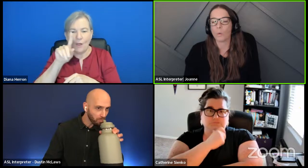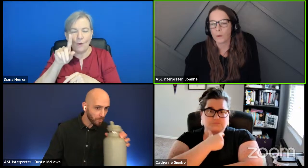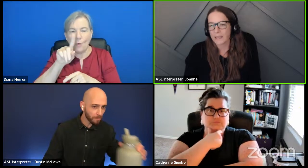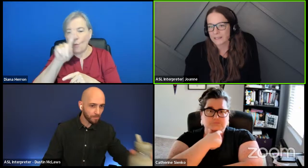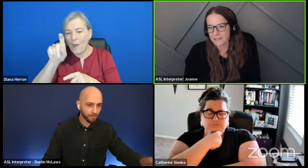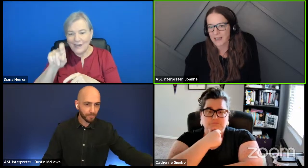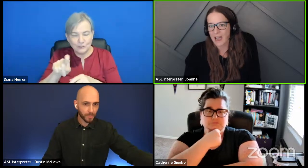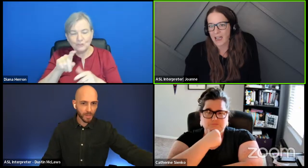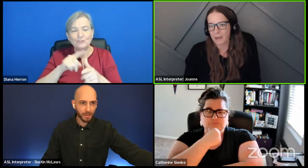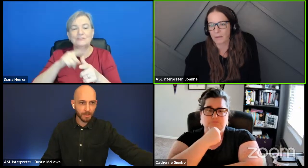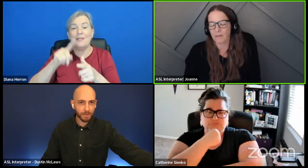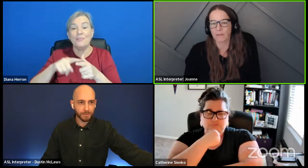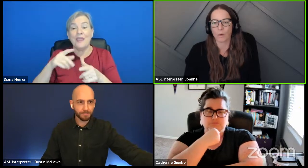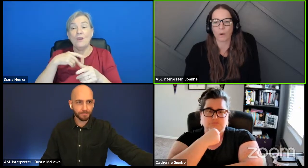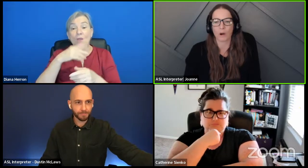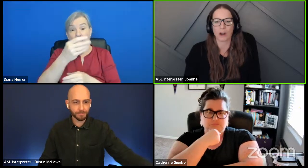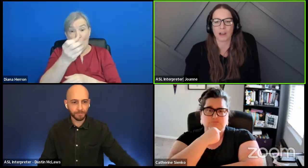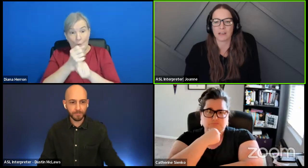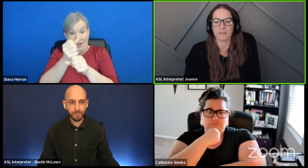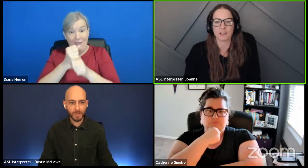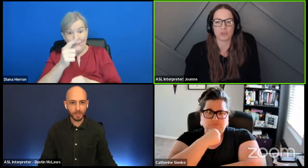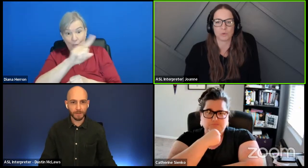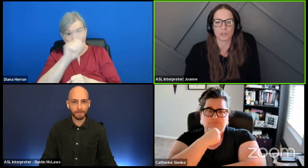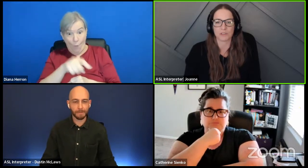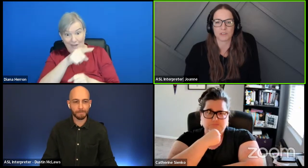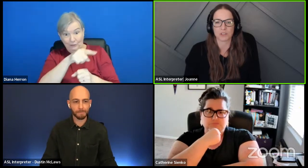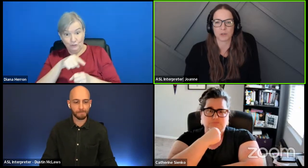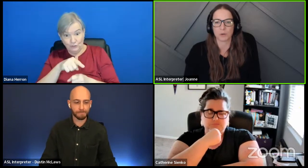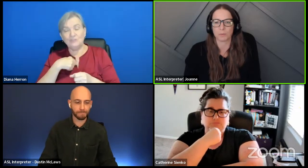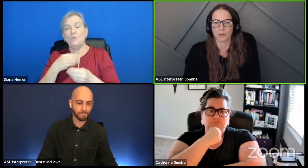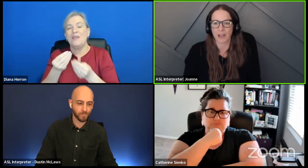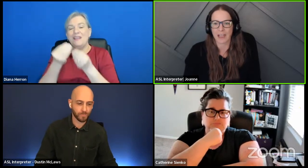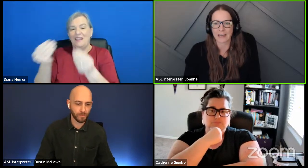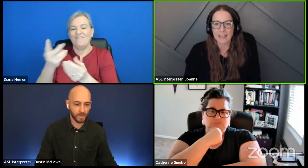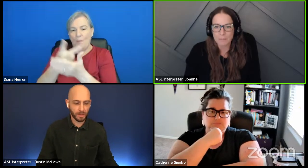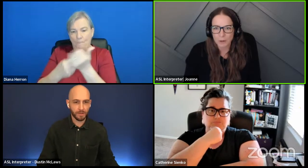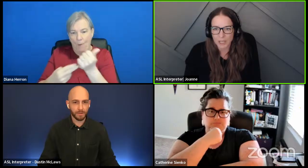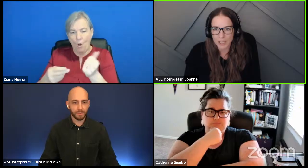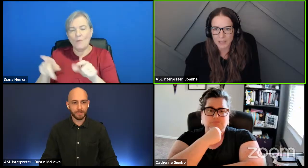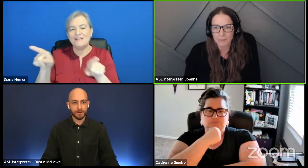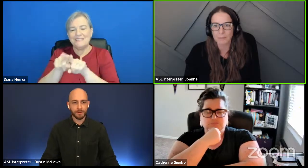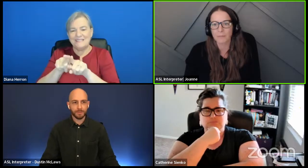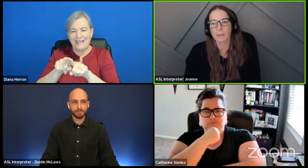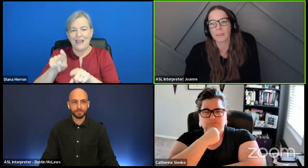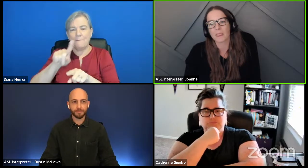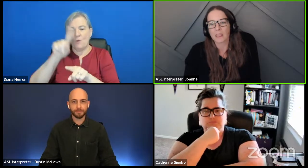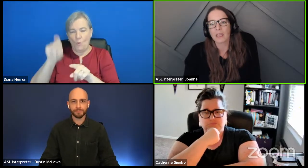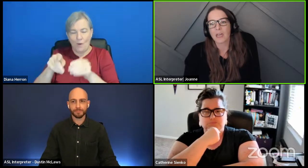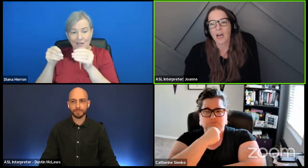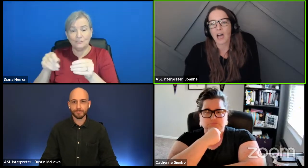give a week's time for individuals to provide input.